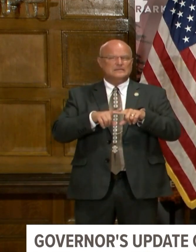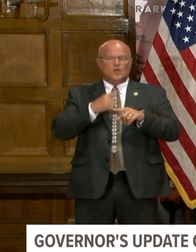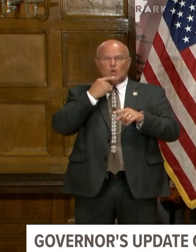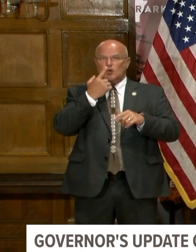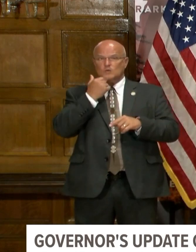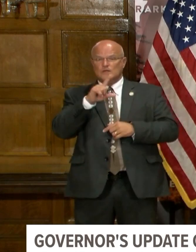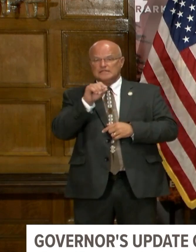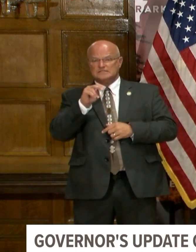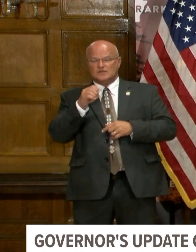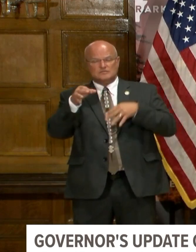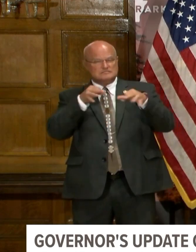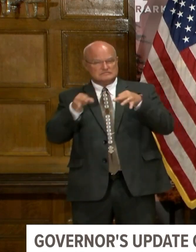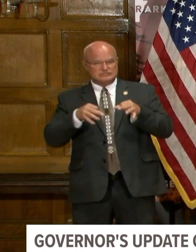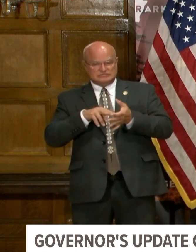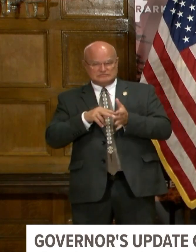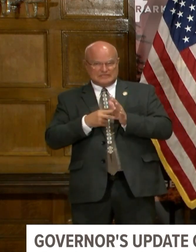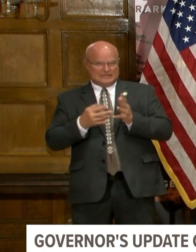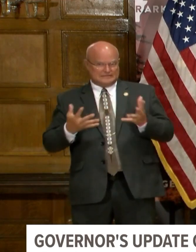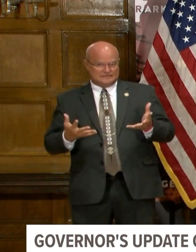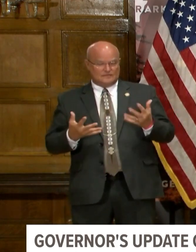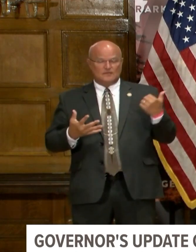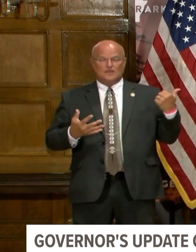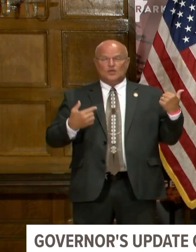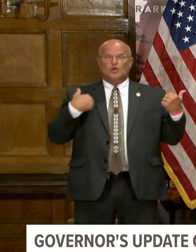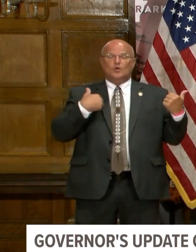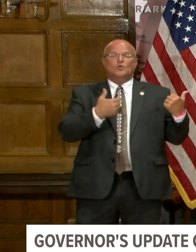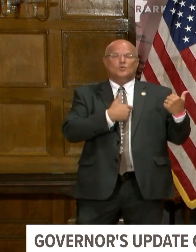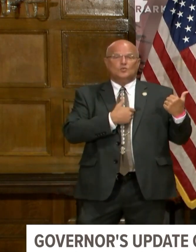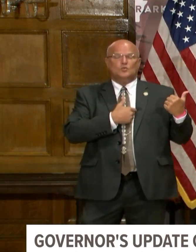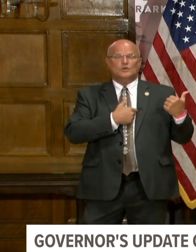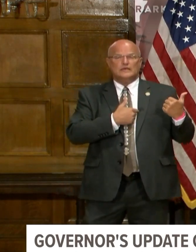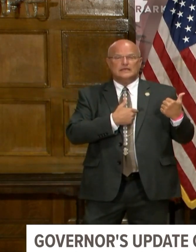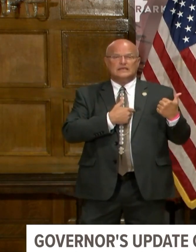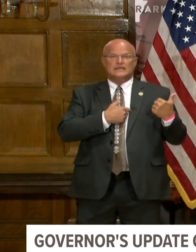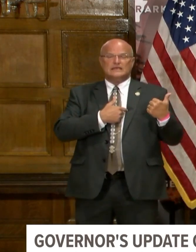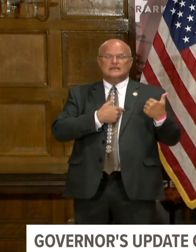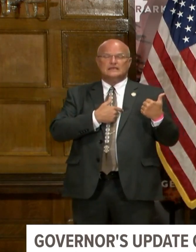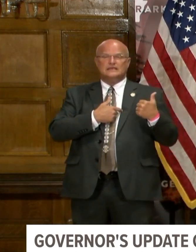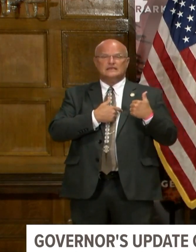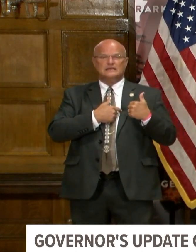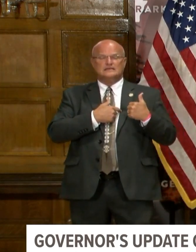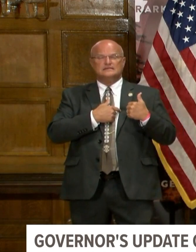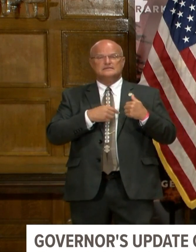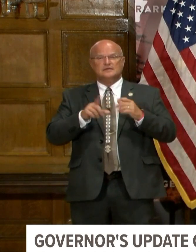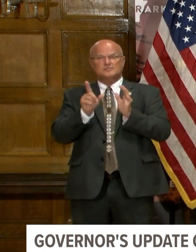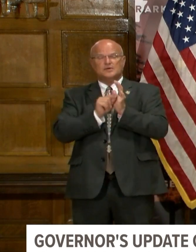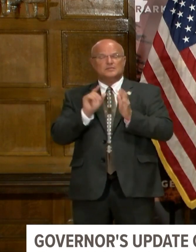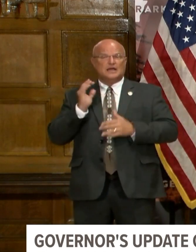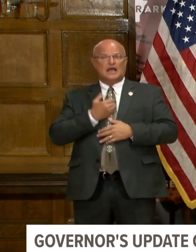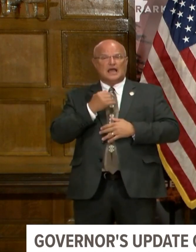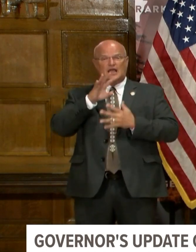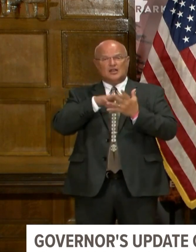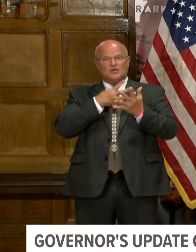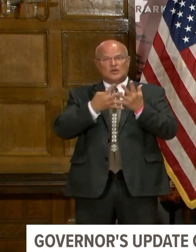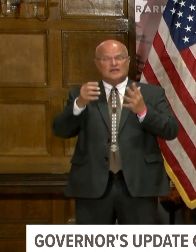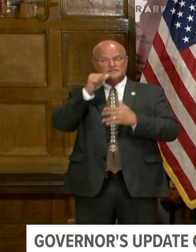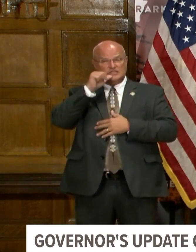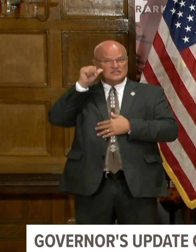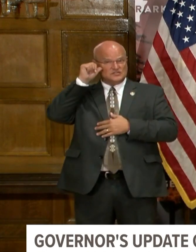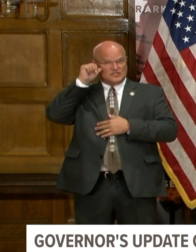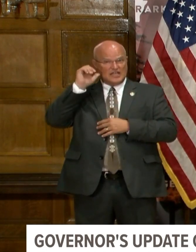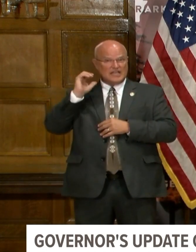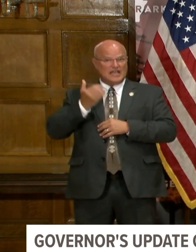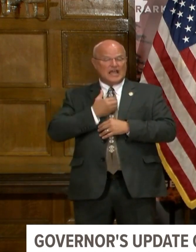whose red zone and how you define the red zones. We put out our graphs yesterday,